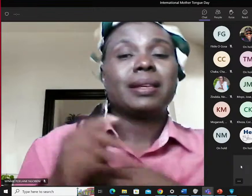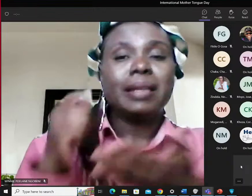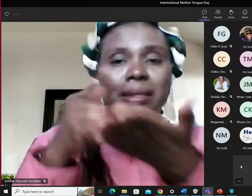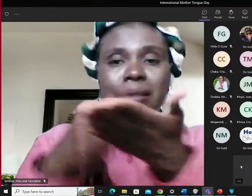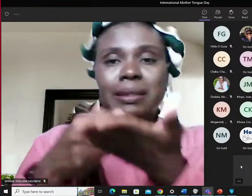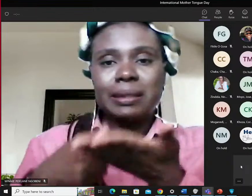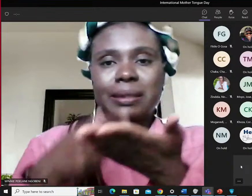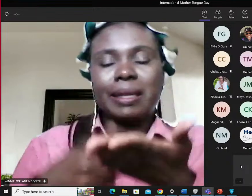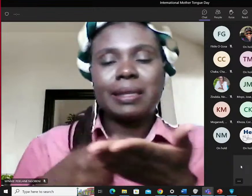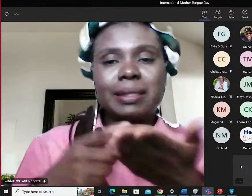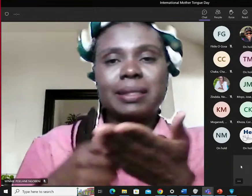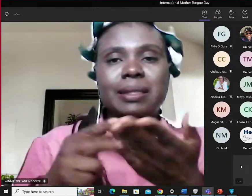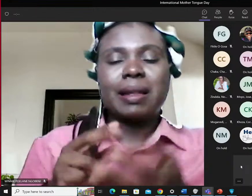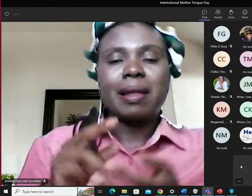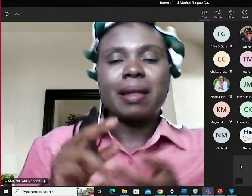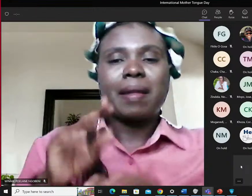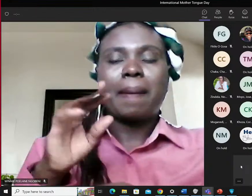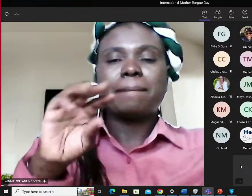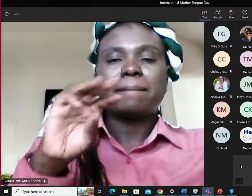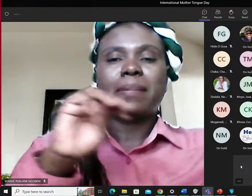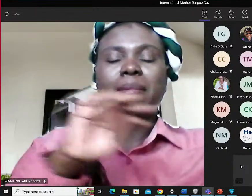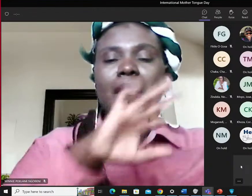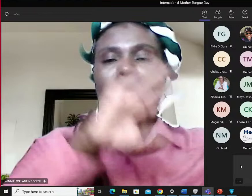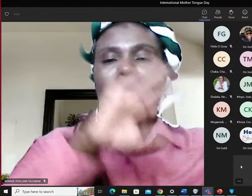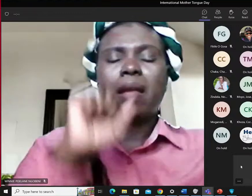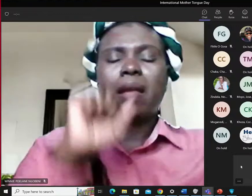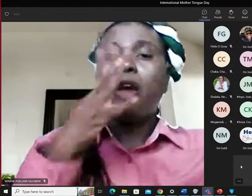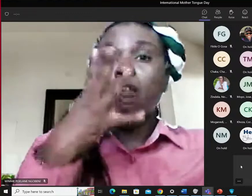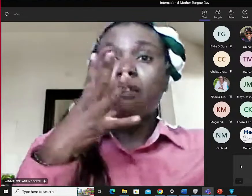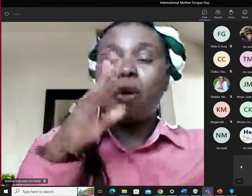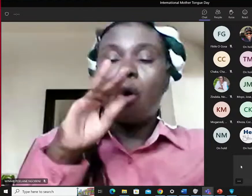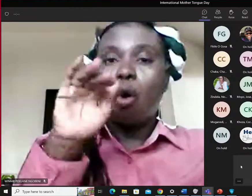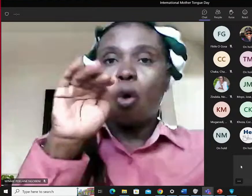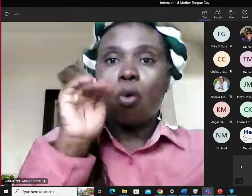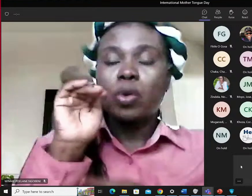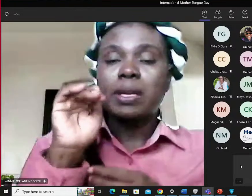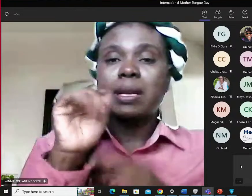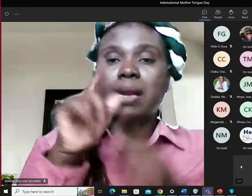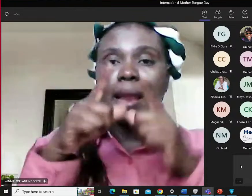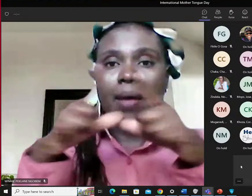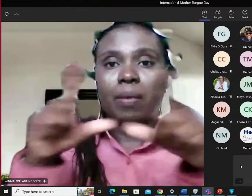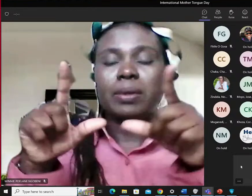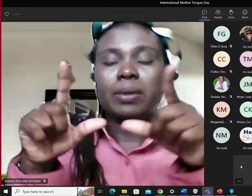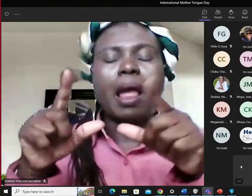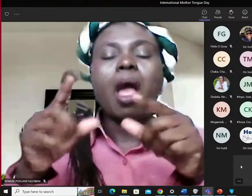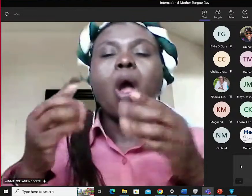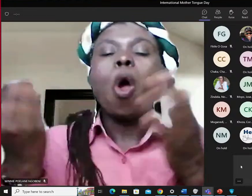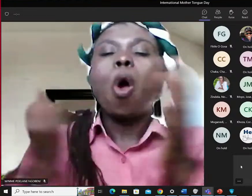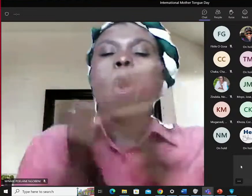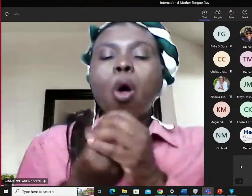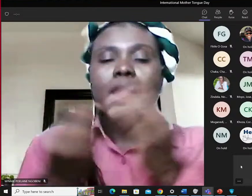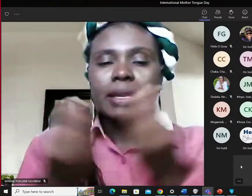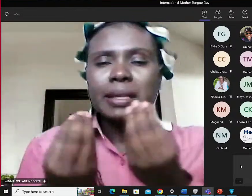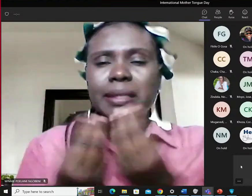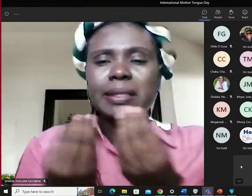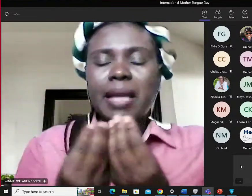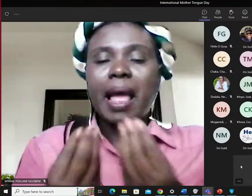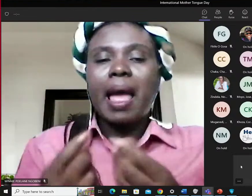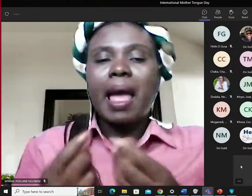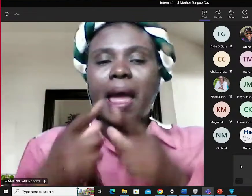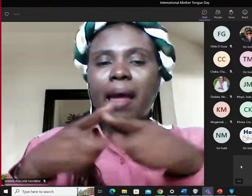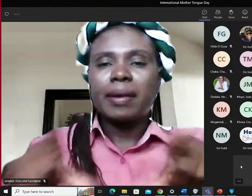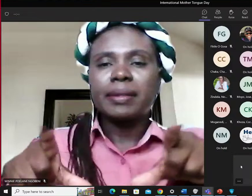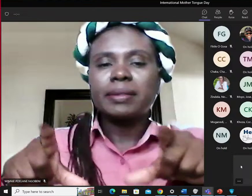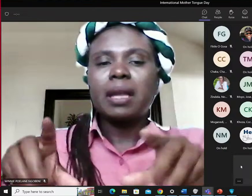the 4 Nguni languages. So everything there is written in one of the Nguni languages. If you are able